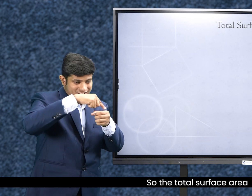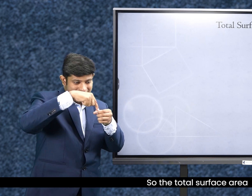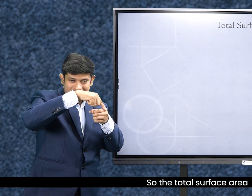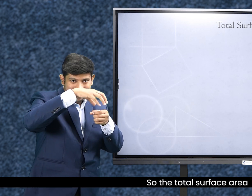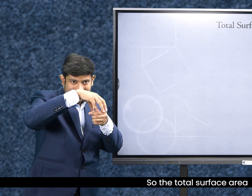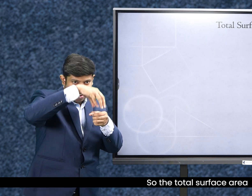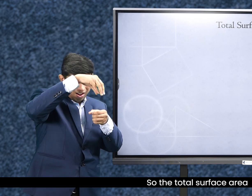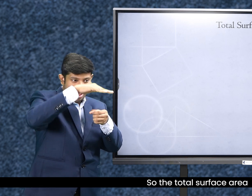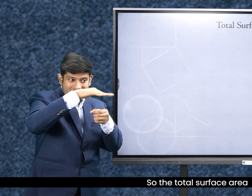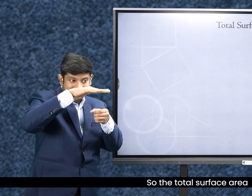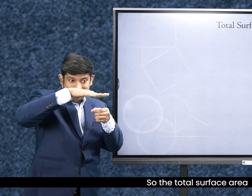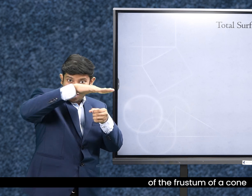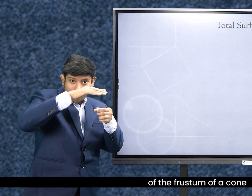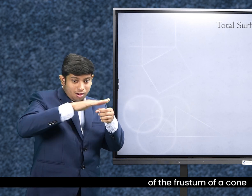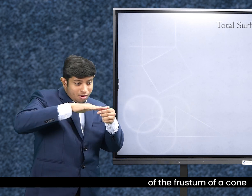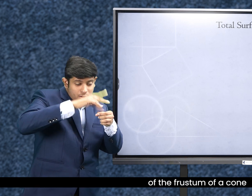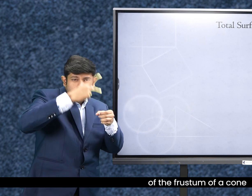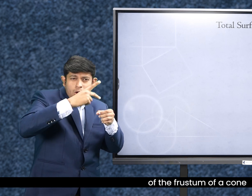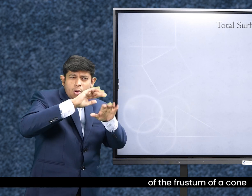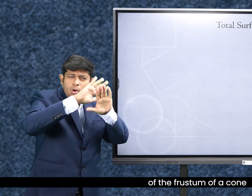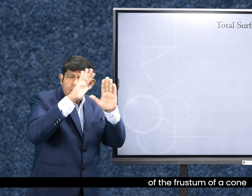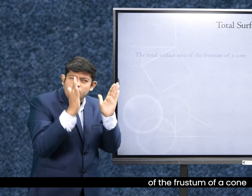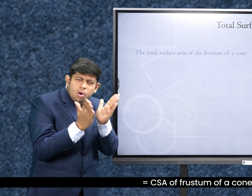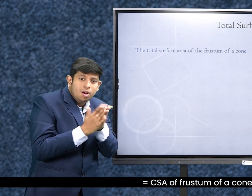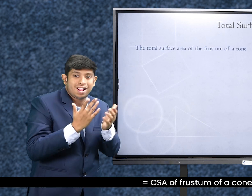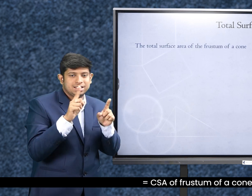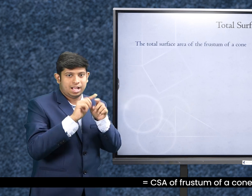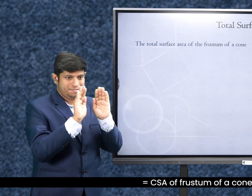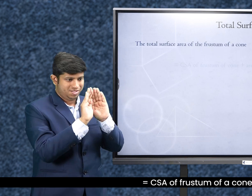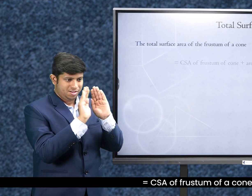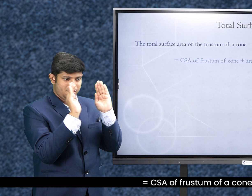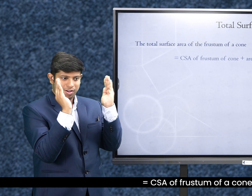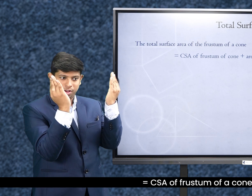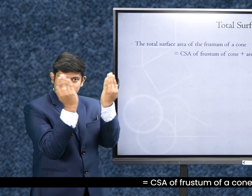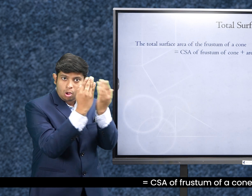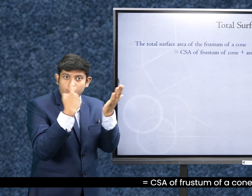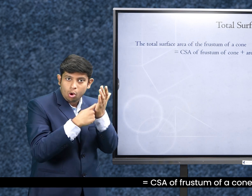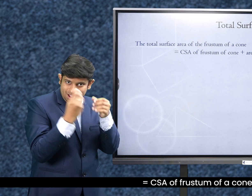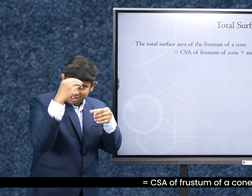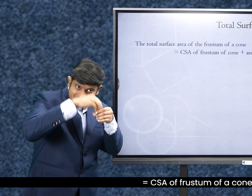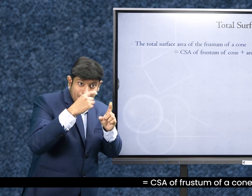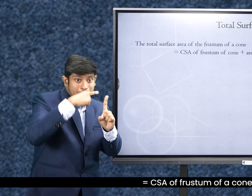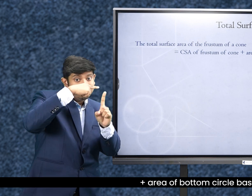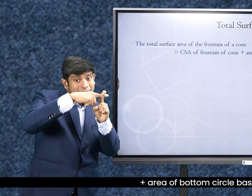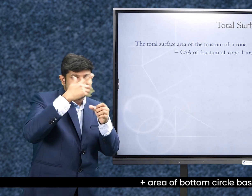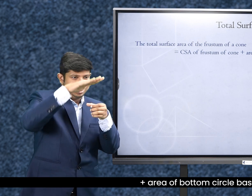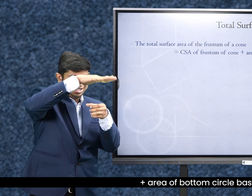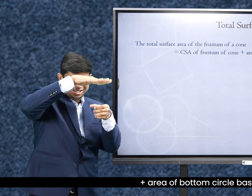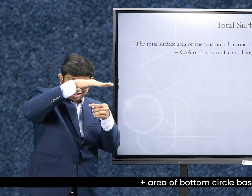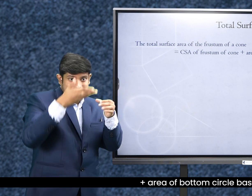So, the total surface area of the frustum of a cone is equal to curved surface area of frustum of a cone plus area of